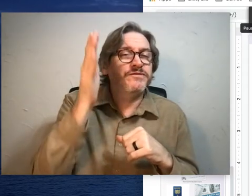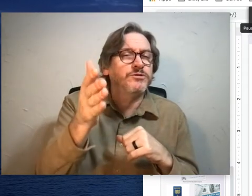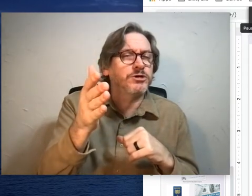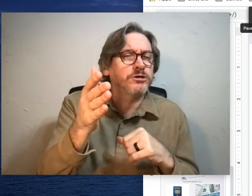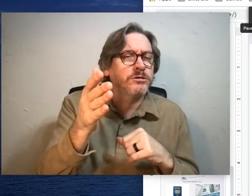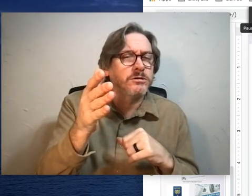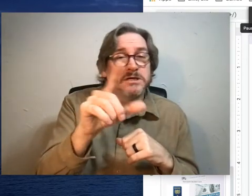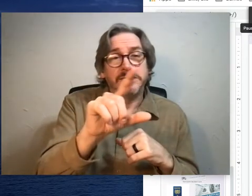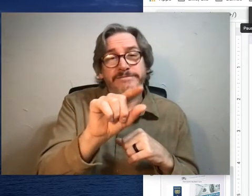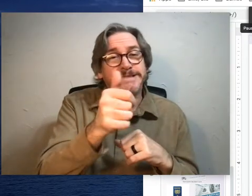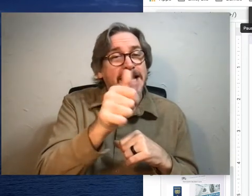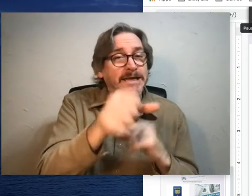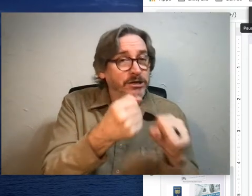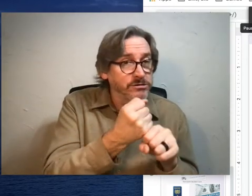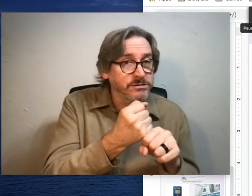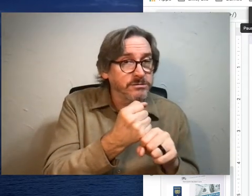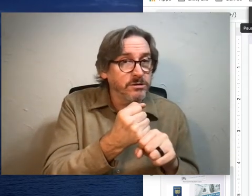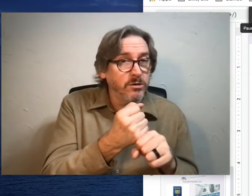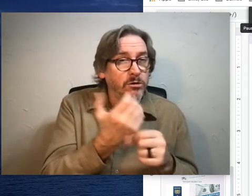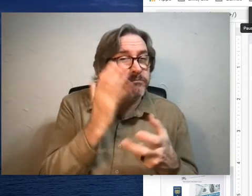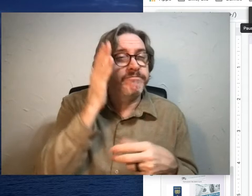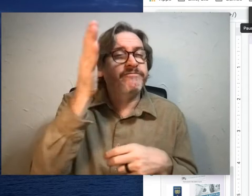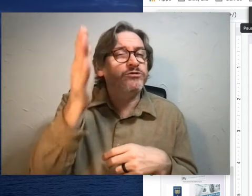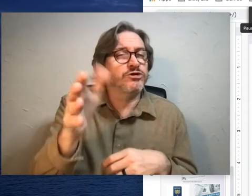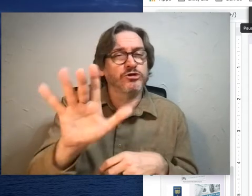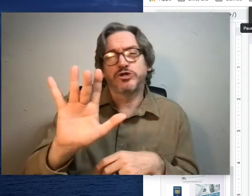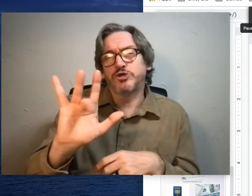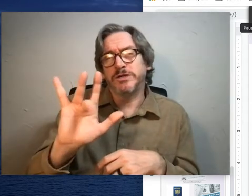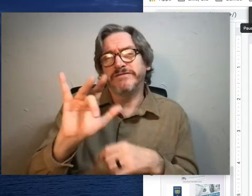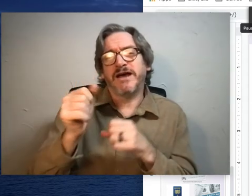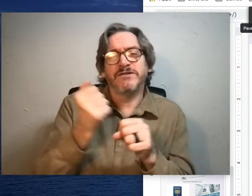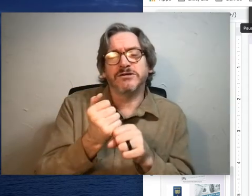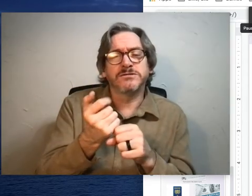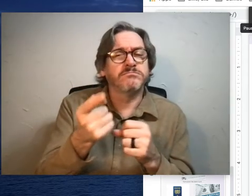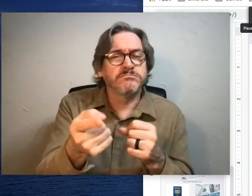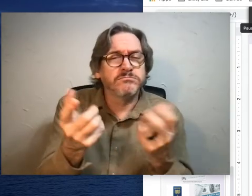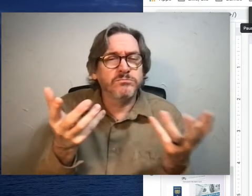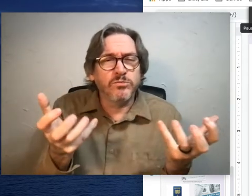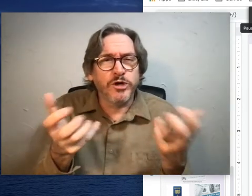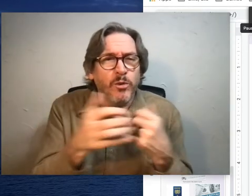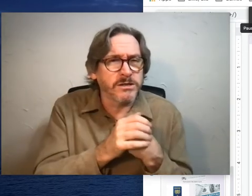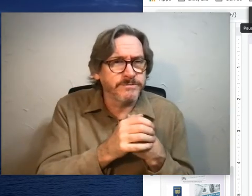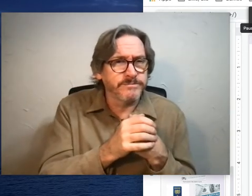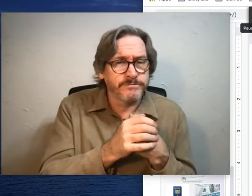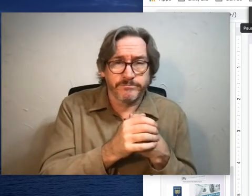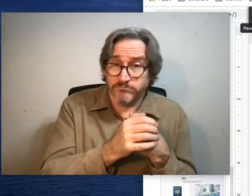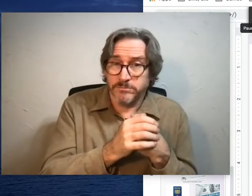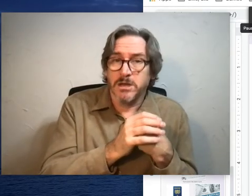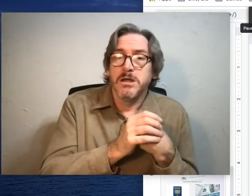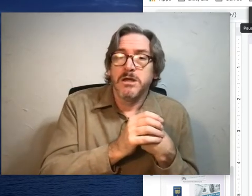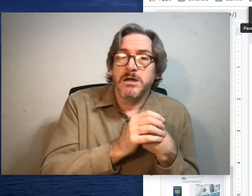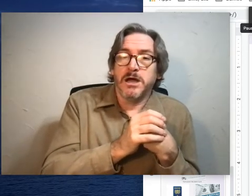Suppose future 10 years or future 25 years. What do you want?